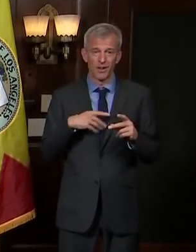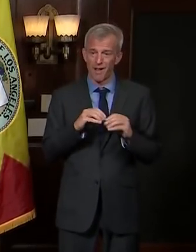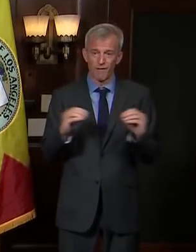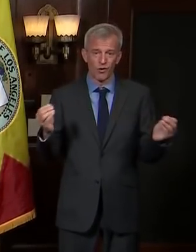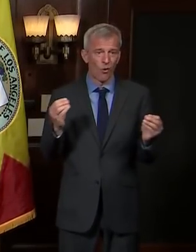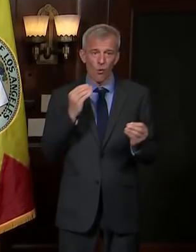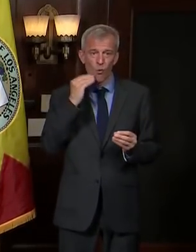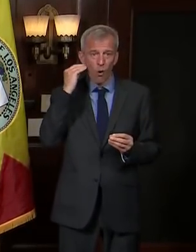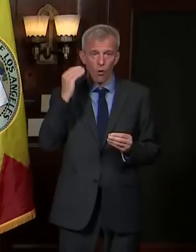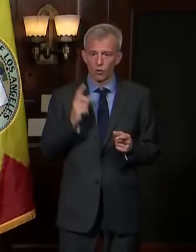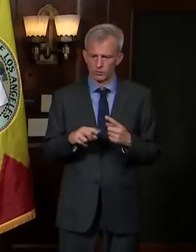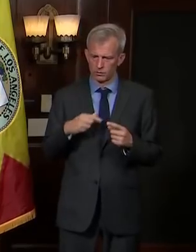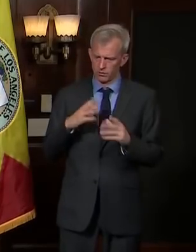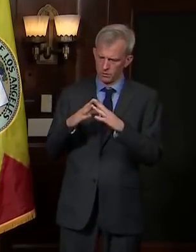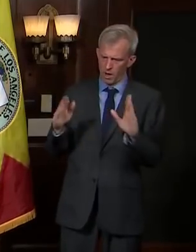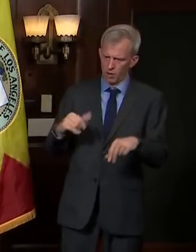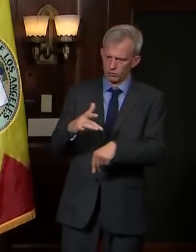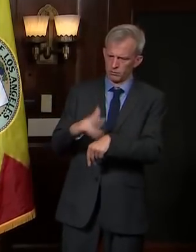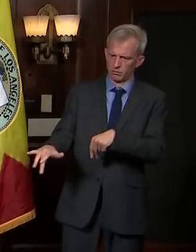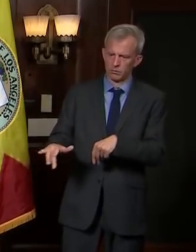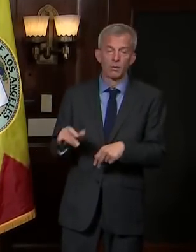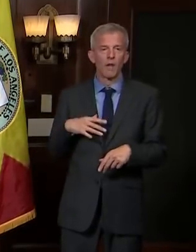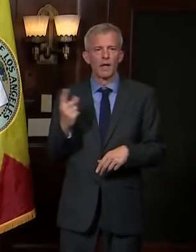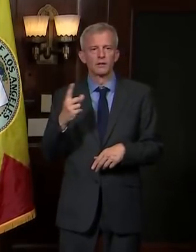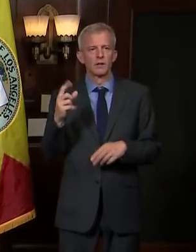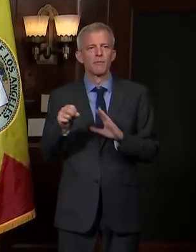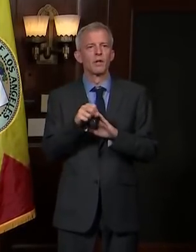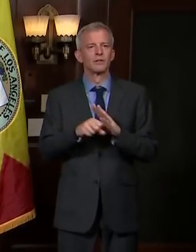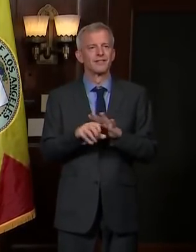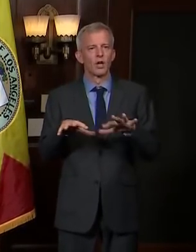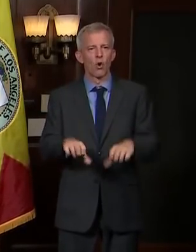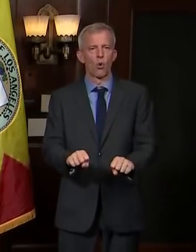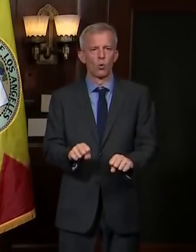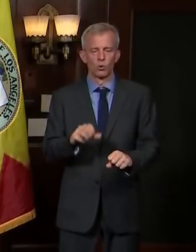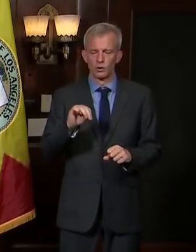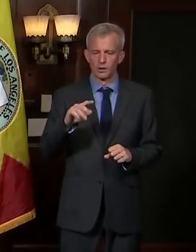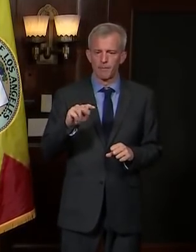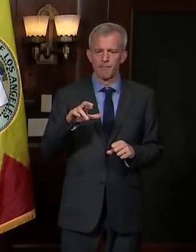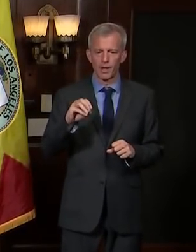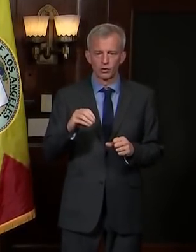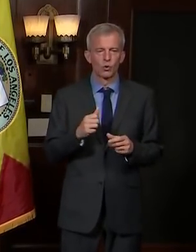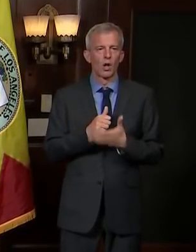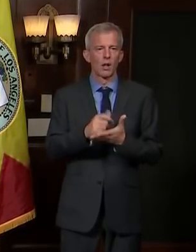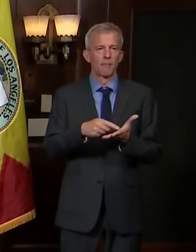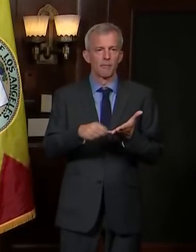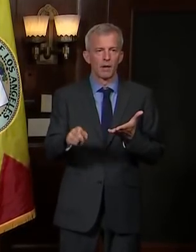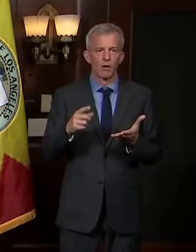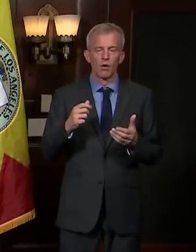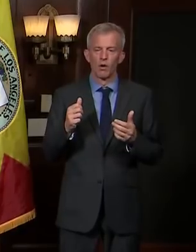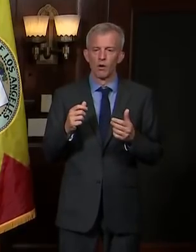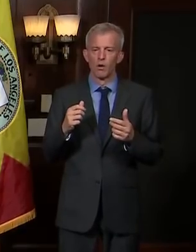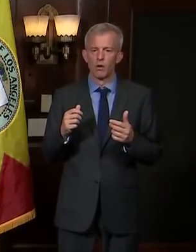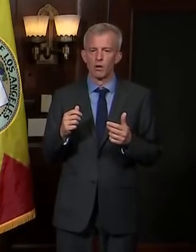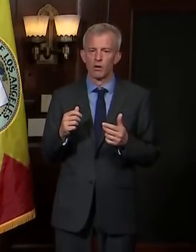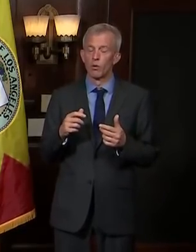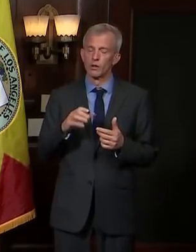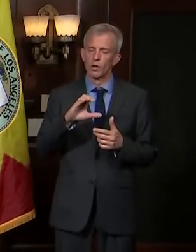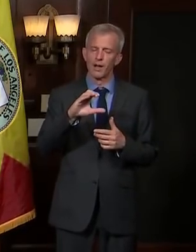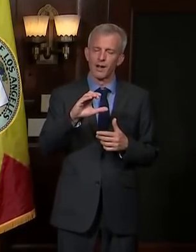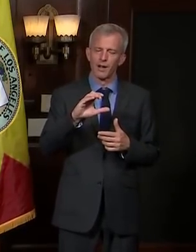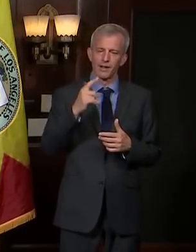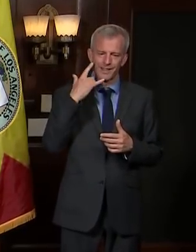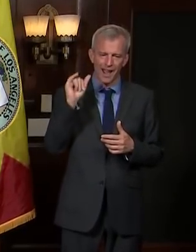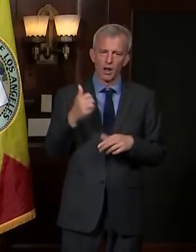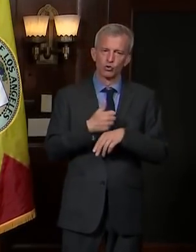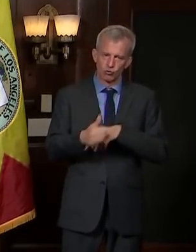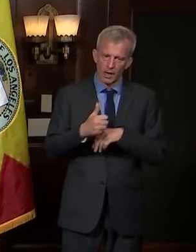empty homes. So that is something that the state owns. Metro helped pay for with Caltrans had helped pay for.